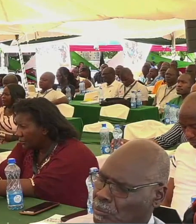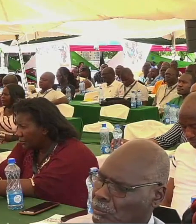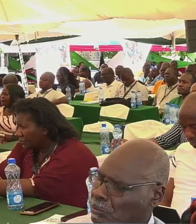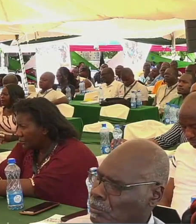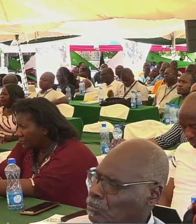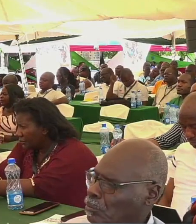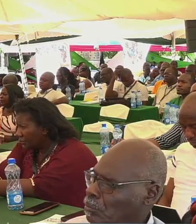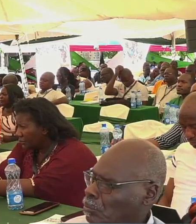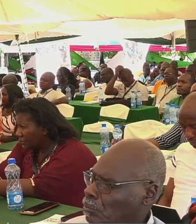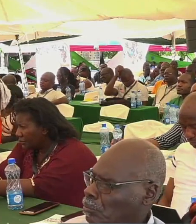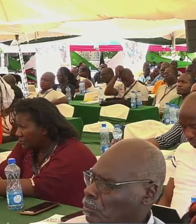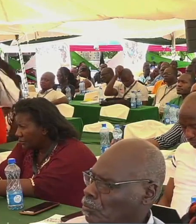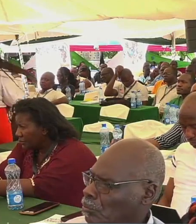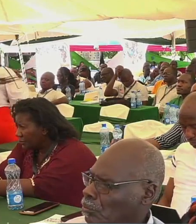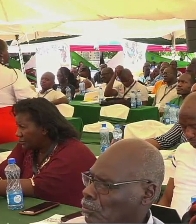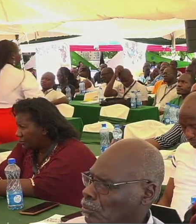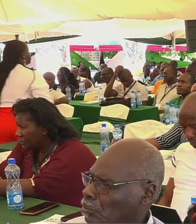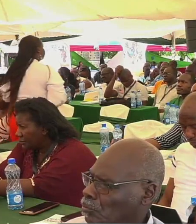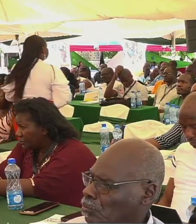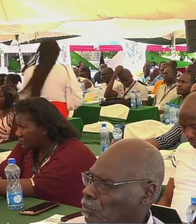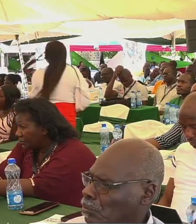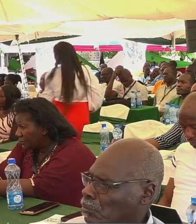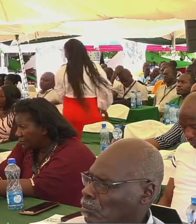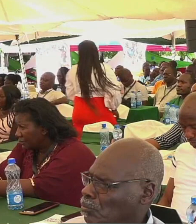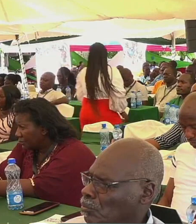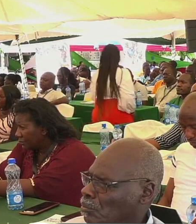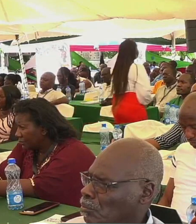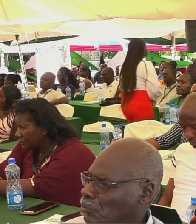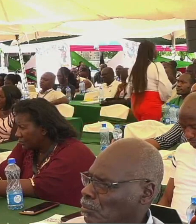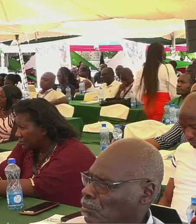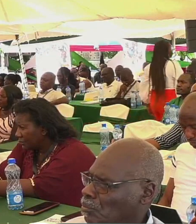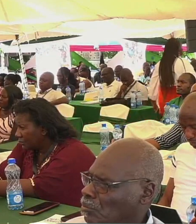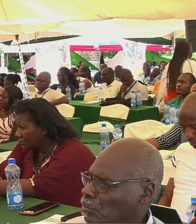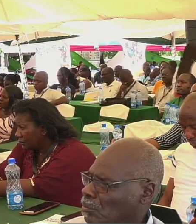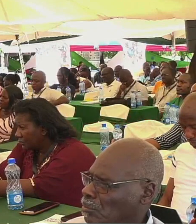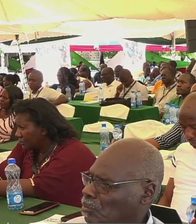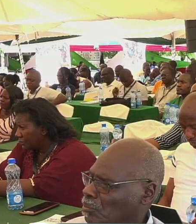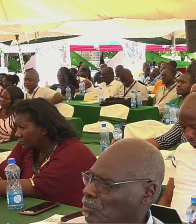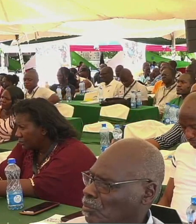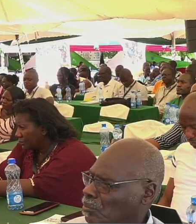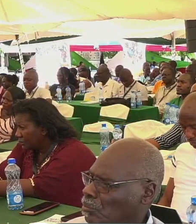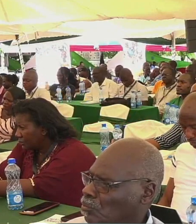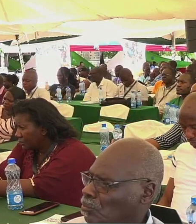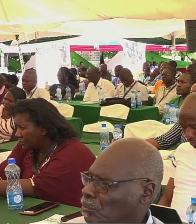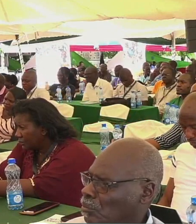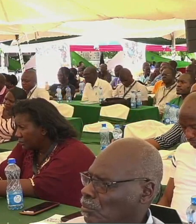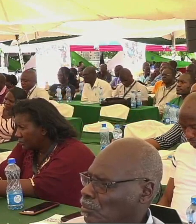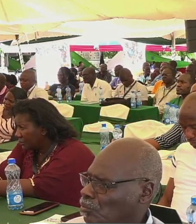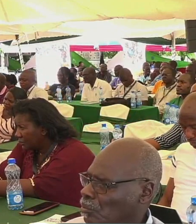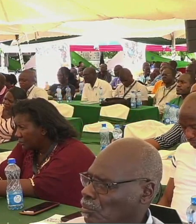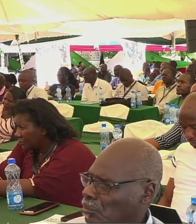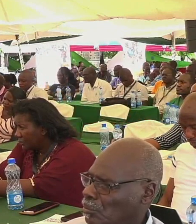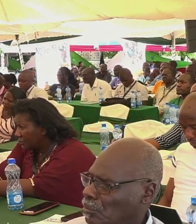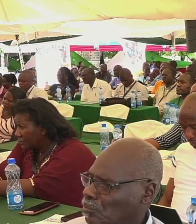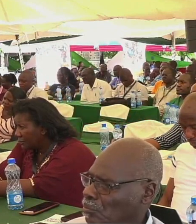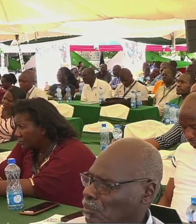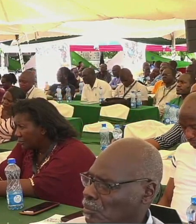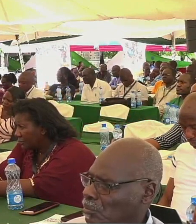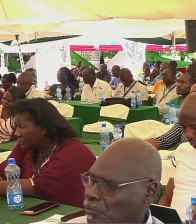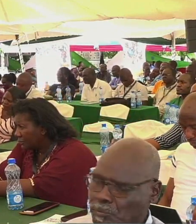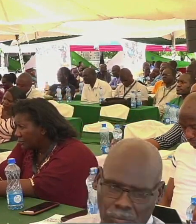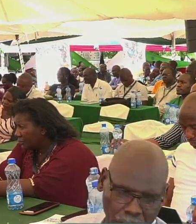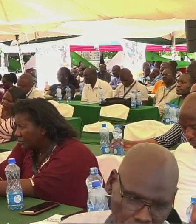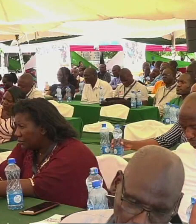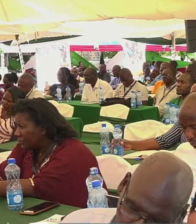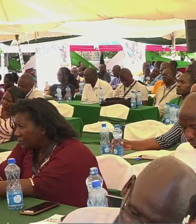we need to do over the next few years before we get into our next meeting. So thank you, Dr. Arikaribu. Thank you,